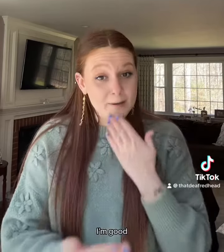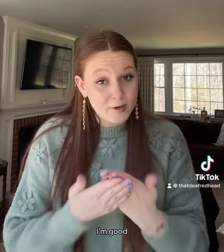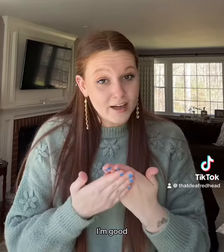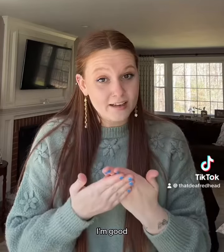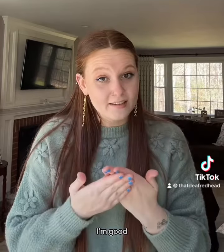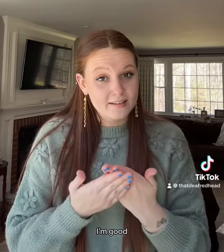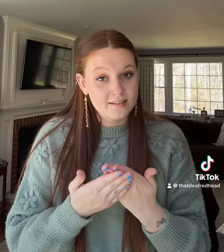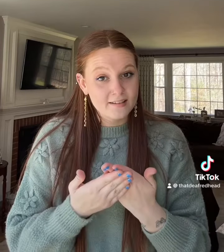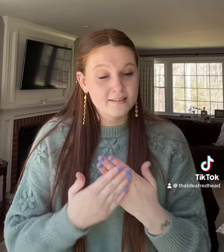good.